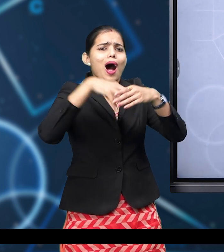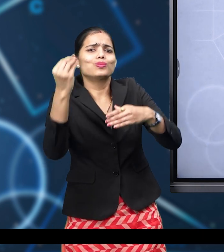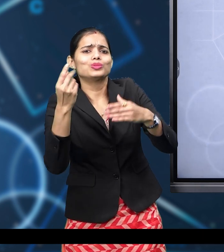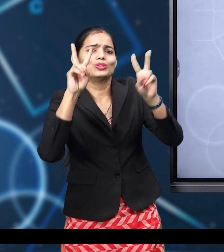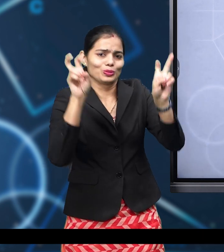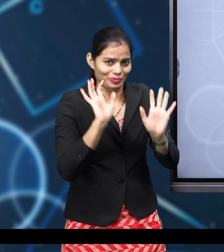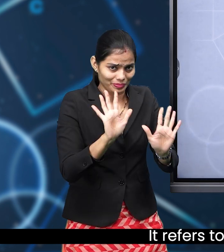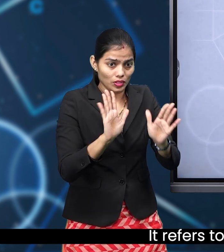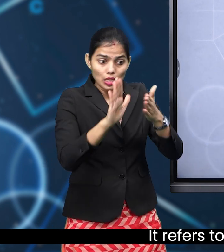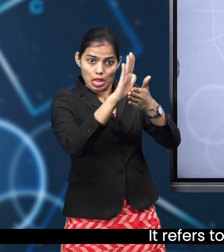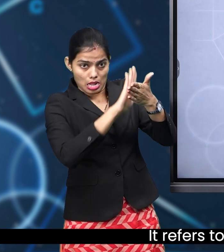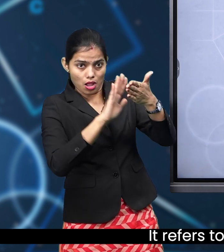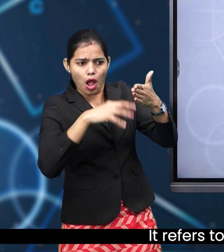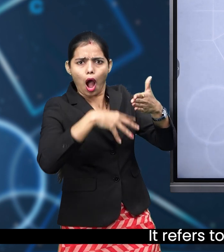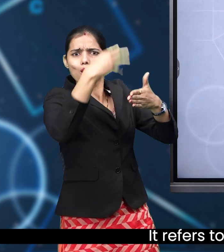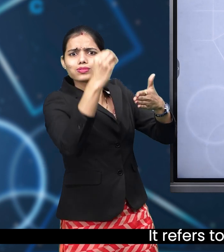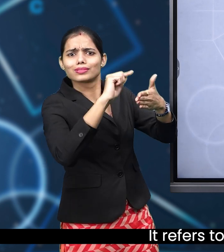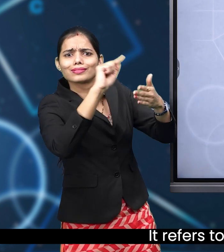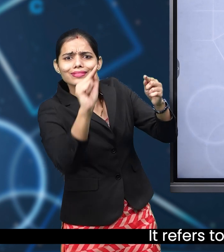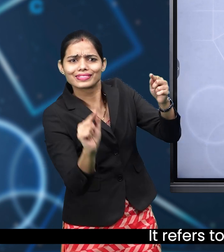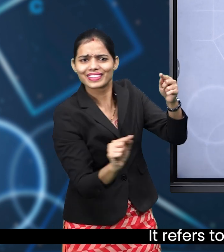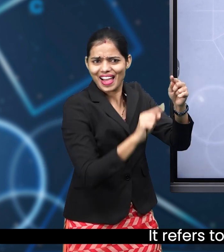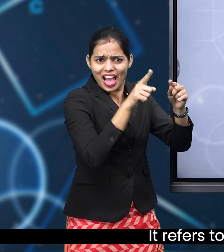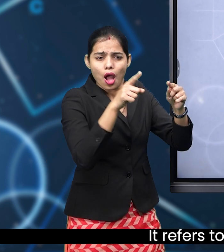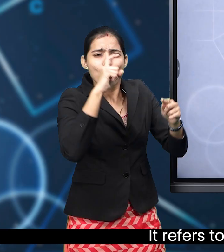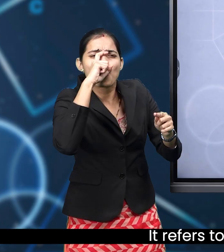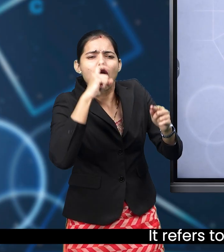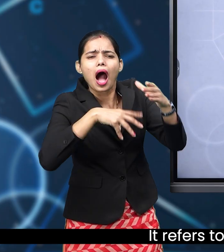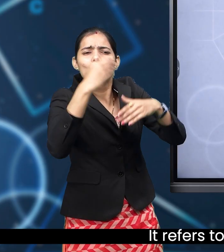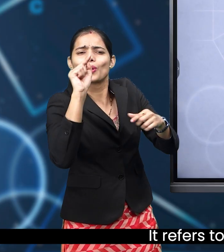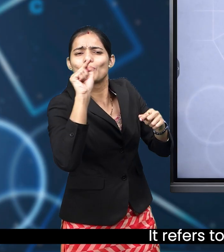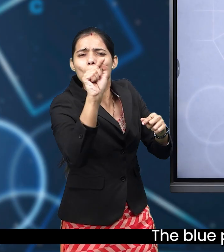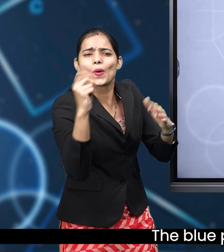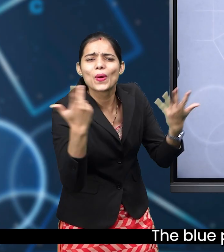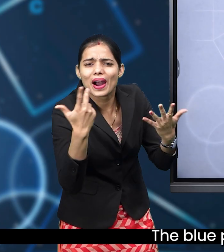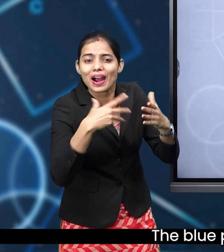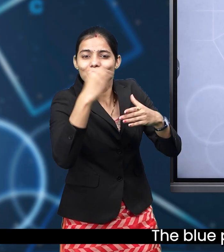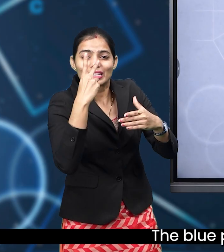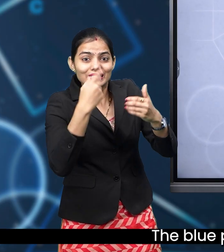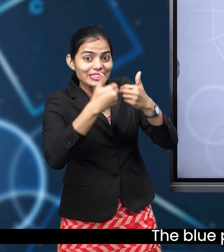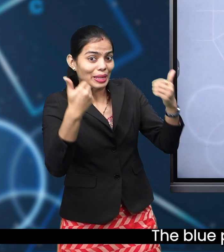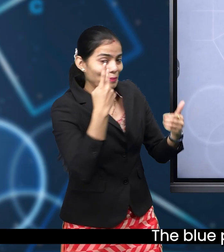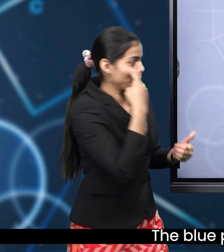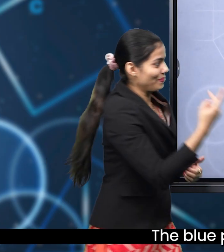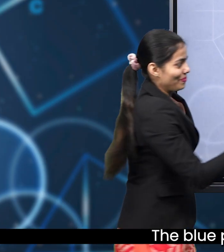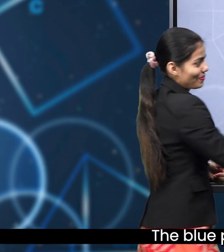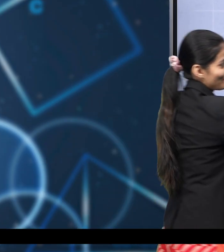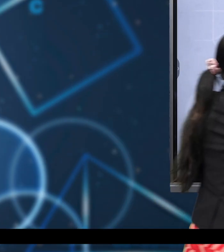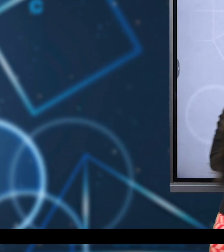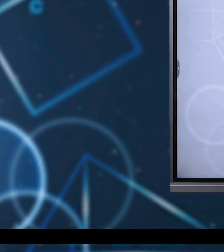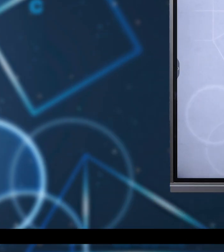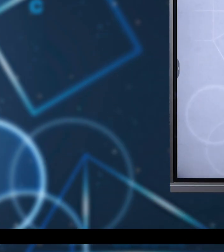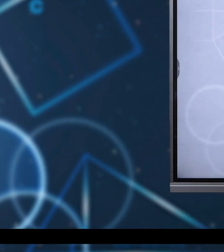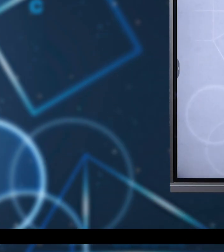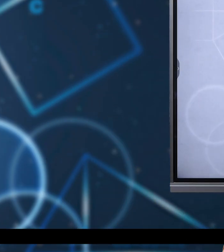Exterior. It refers to the outside or outer area. The blue point depicts the exterior of